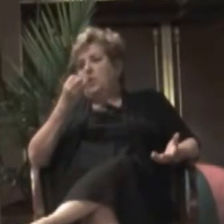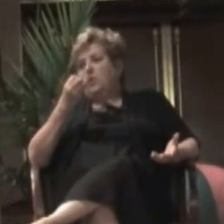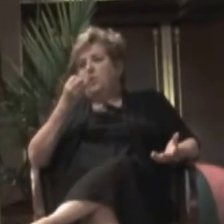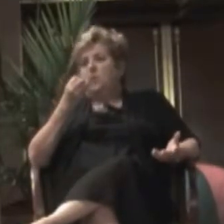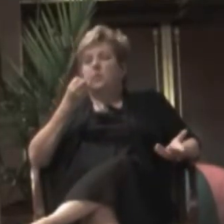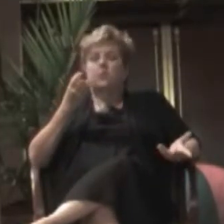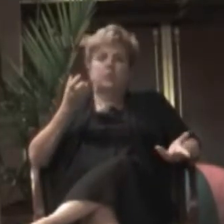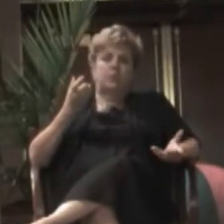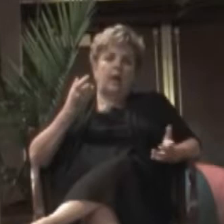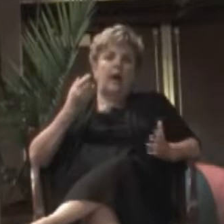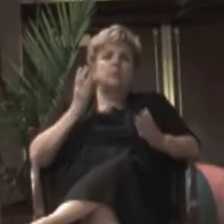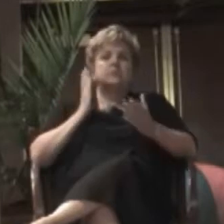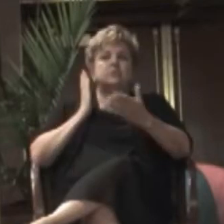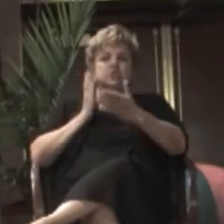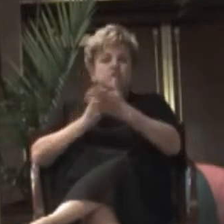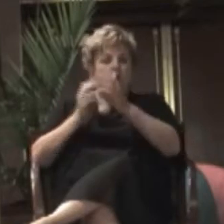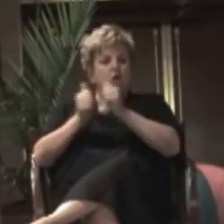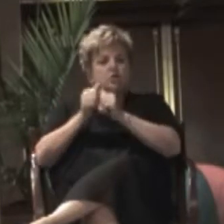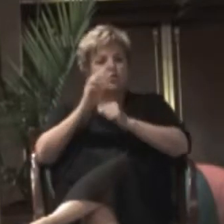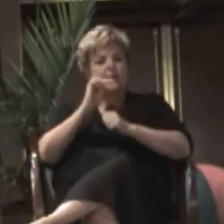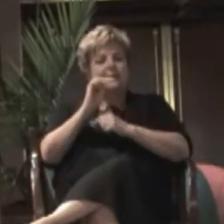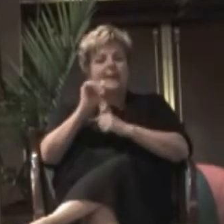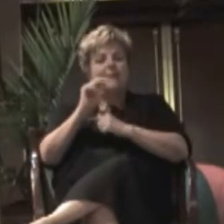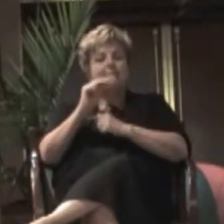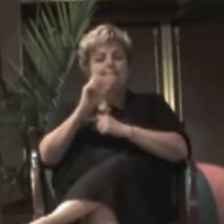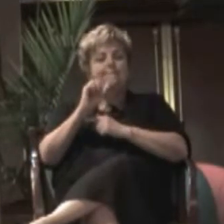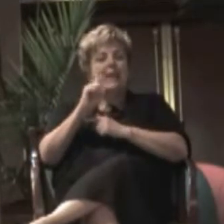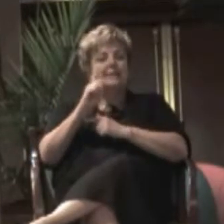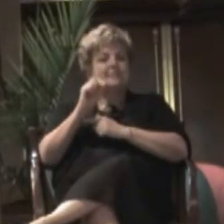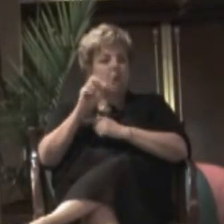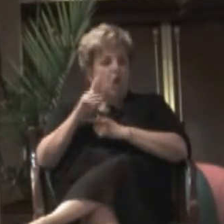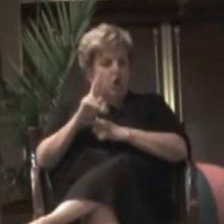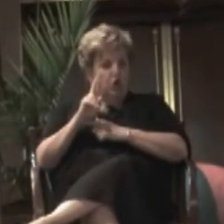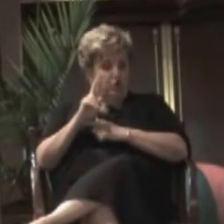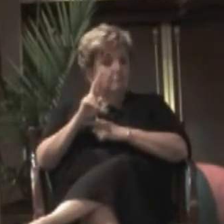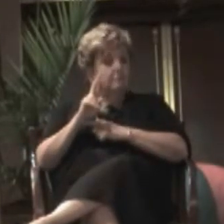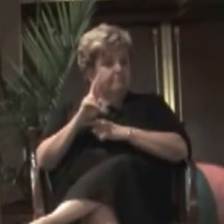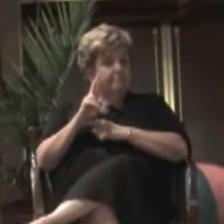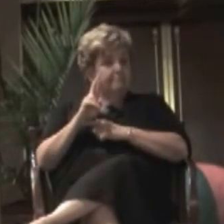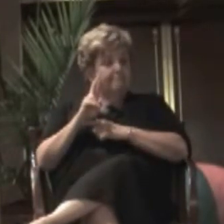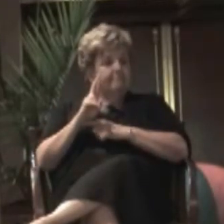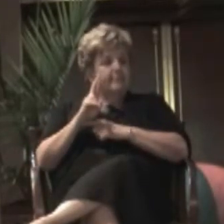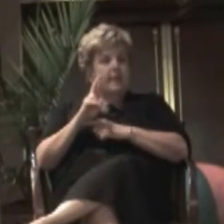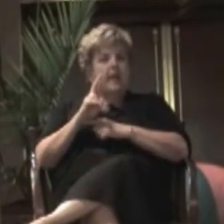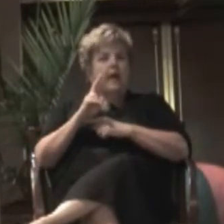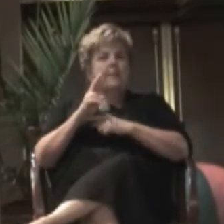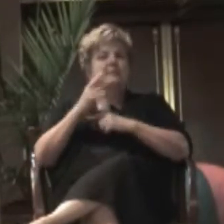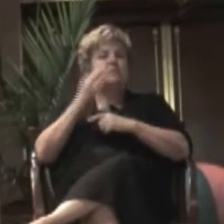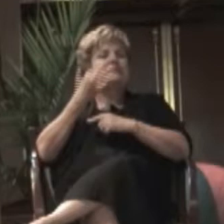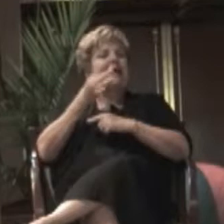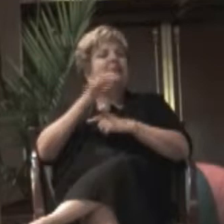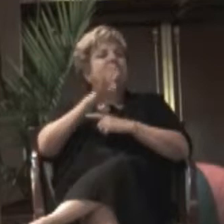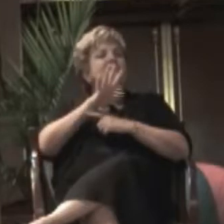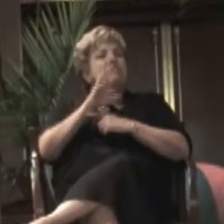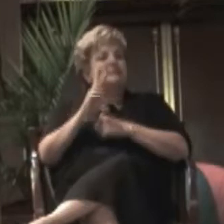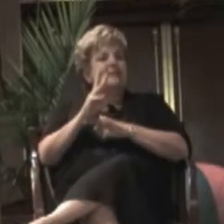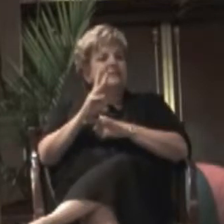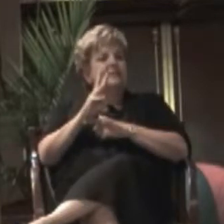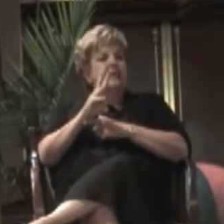with manslaughter, and on the 17th of July, in '56, I was released on bond to await